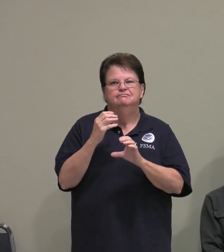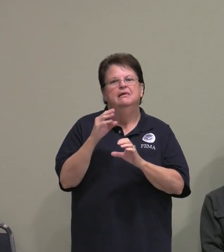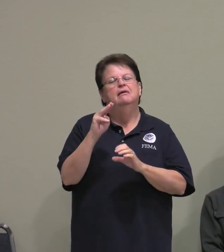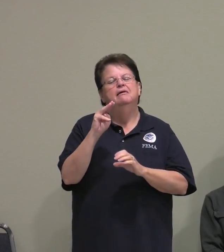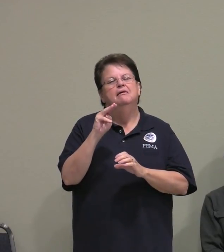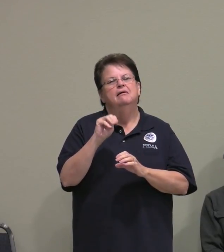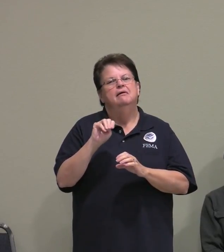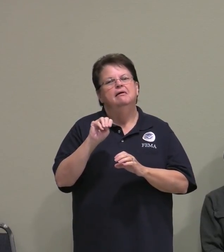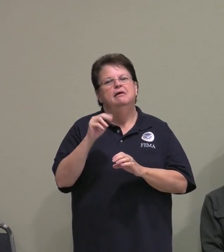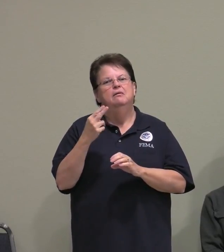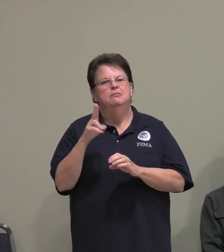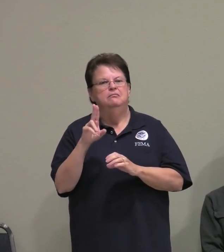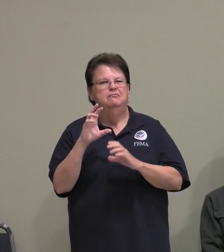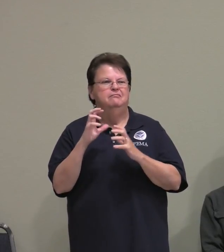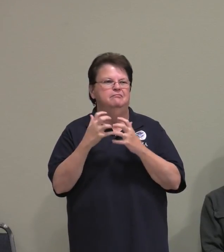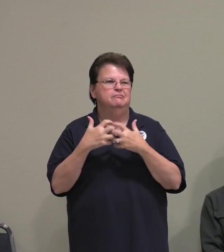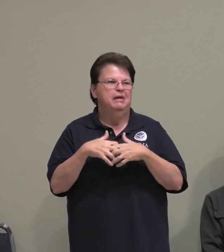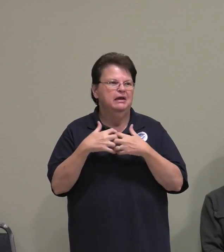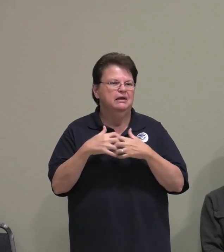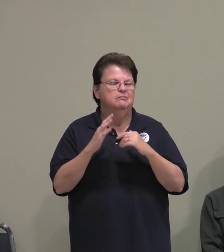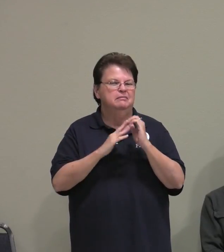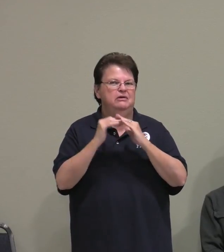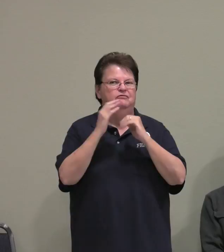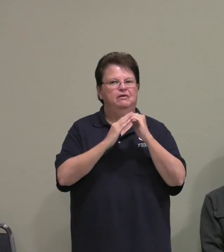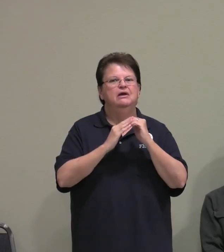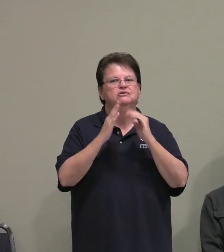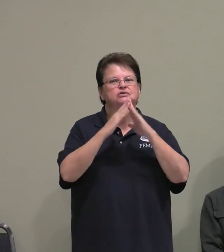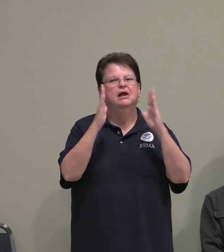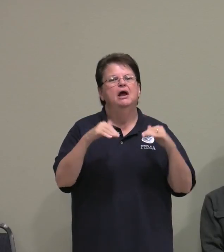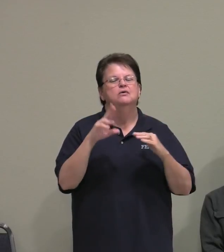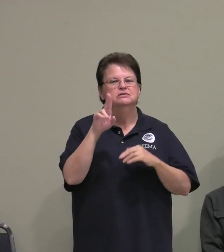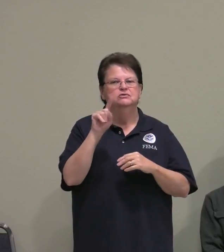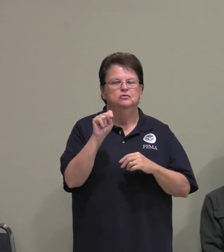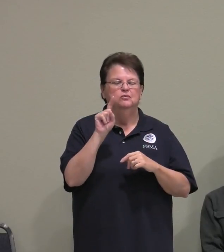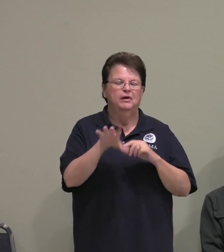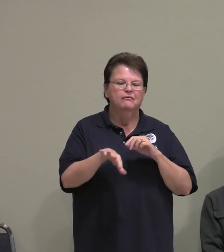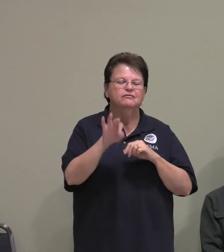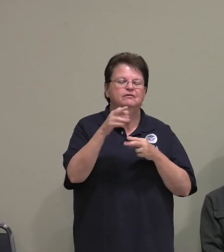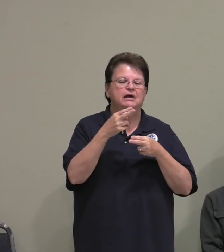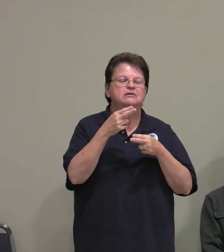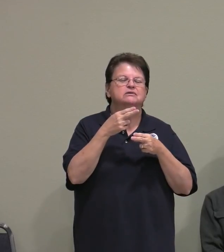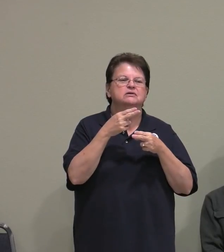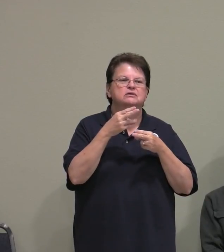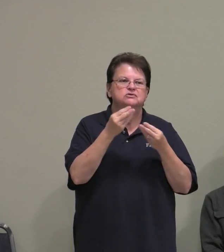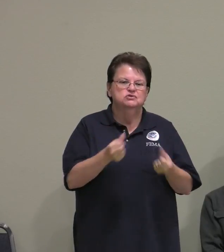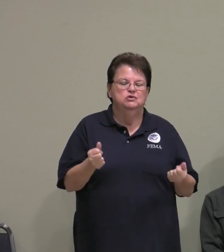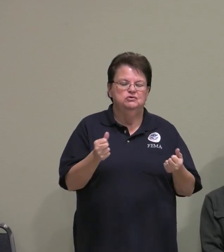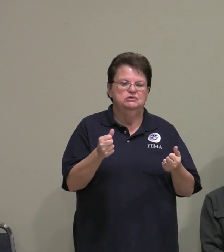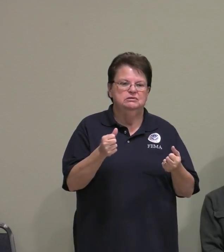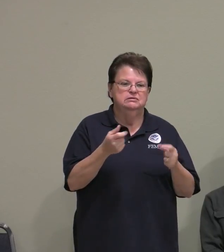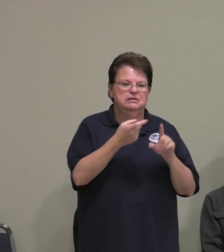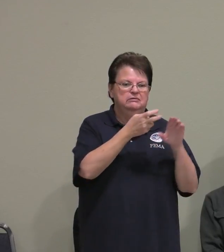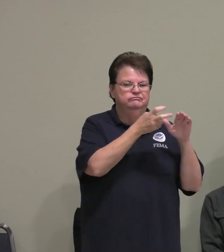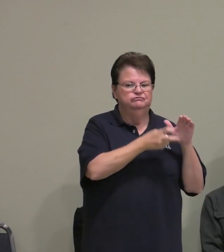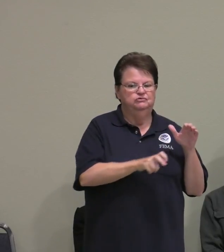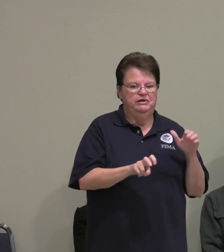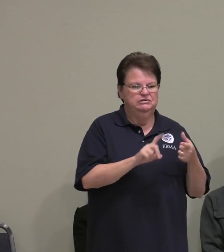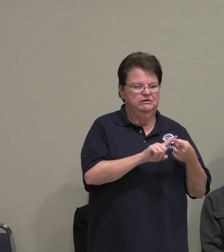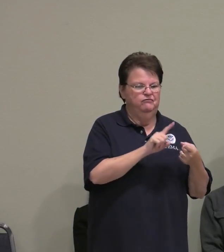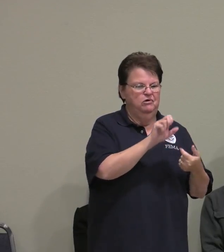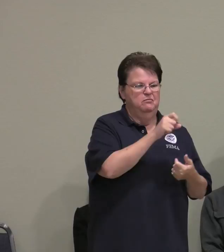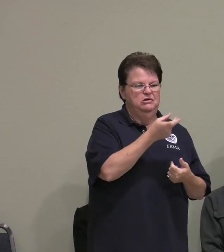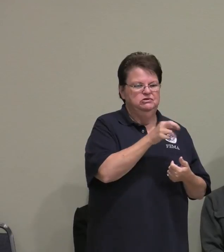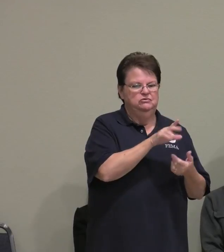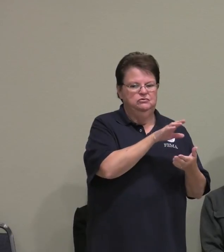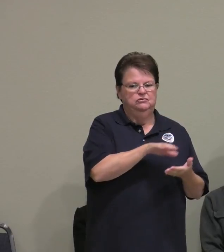units and travel trailers. Those are interim solutions. We have to find solutions that get you from the shelter to a